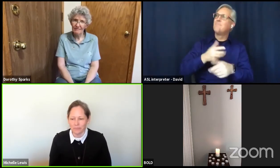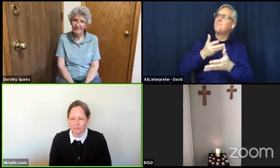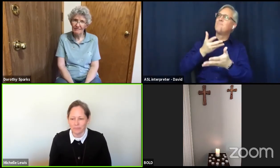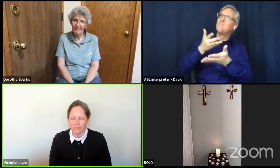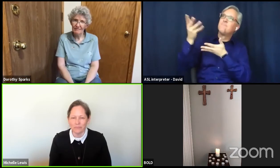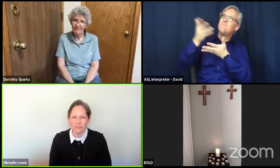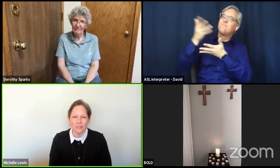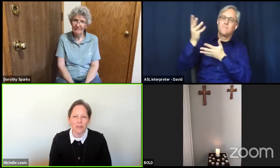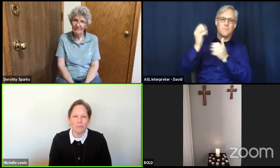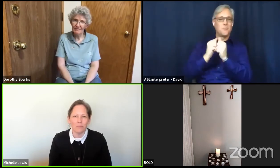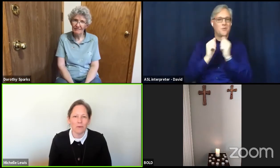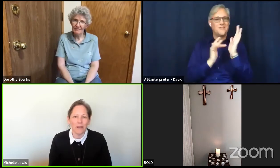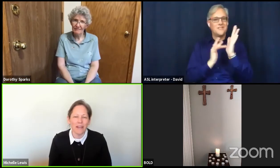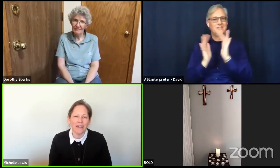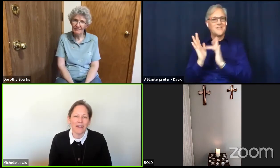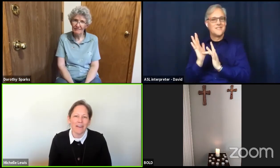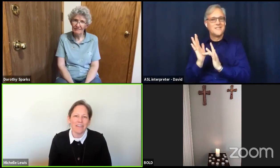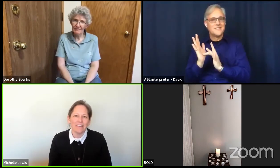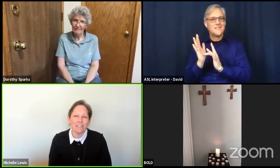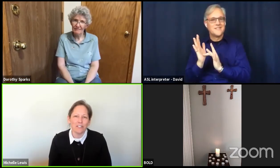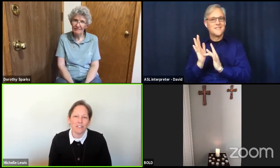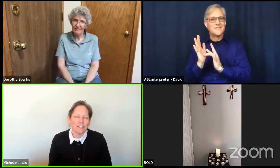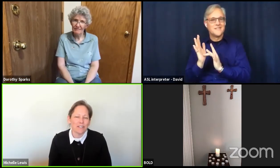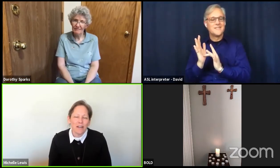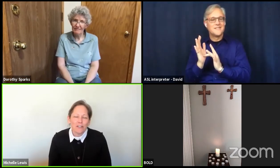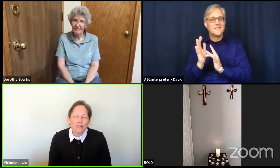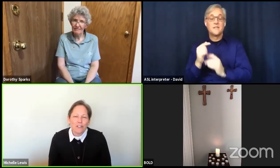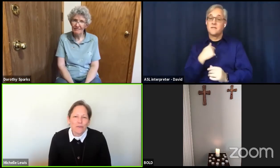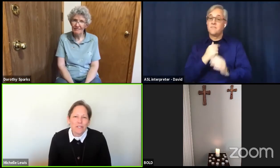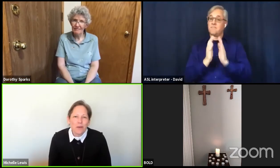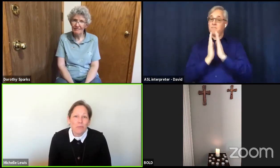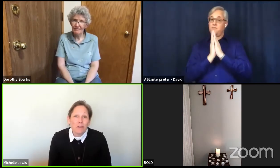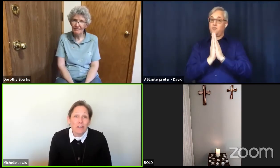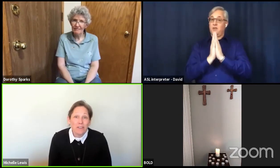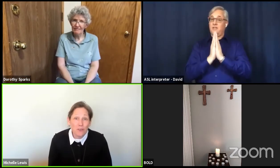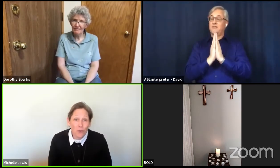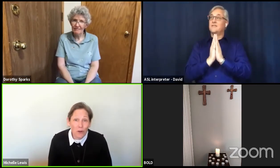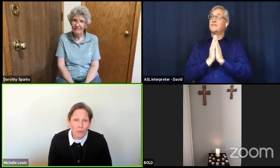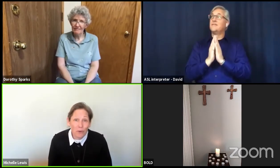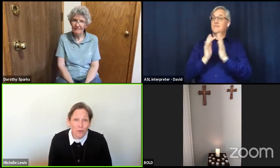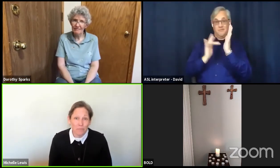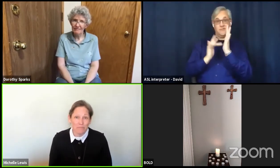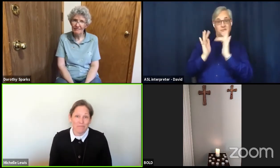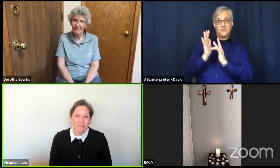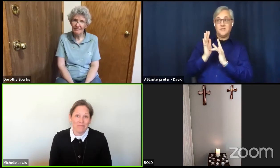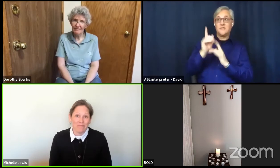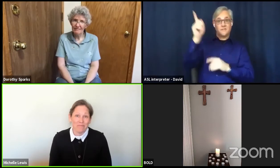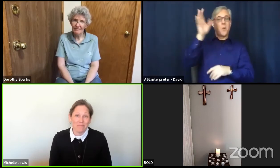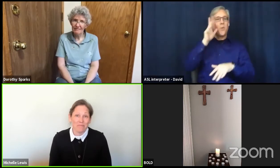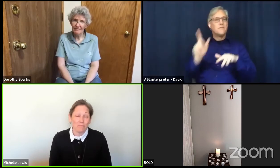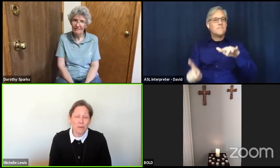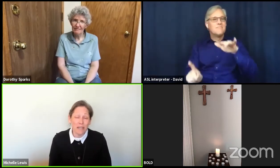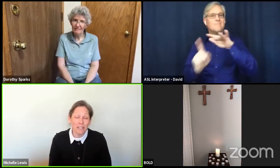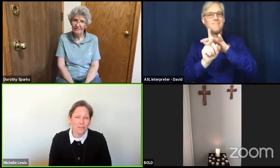i'm praying that jesus shows up in your room breaks through